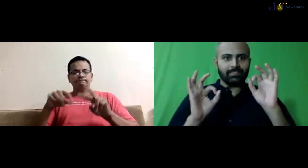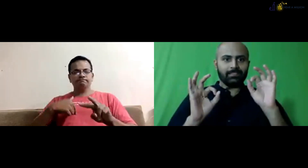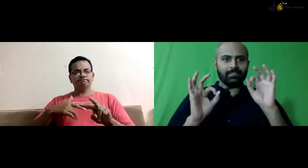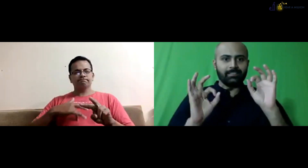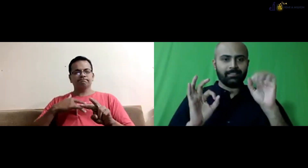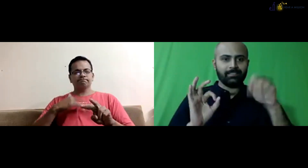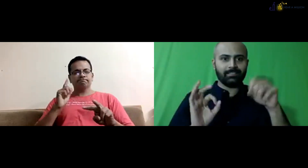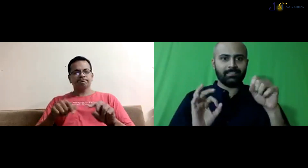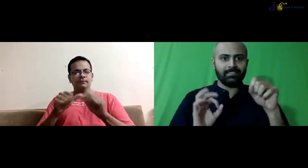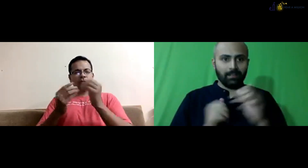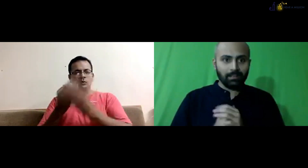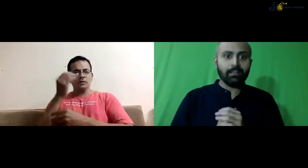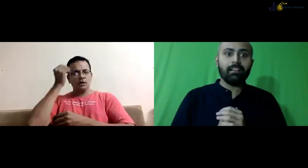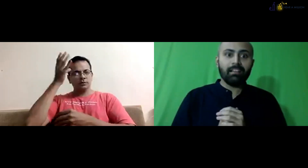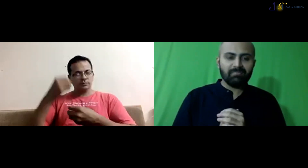Hello.